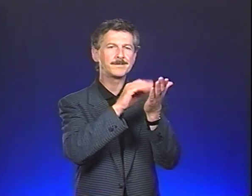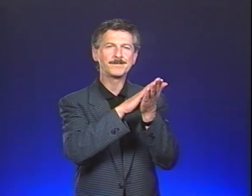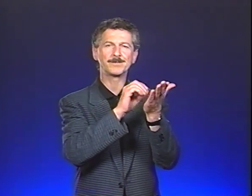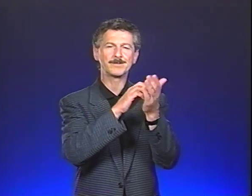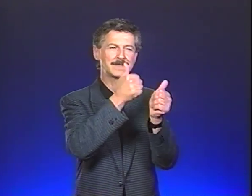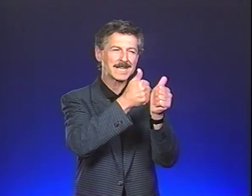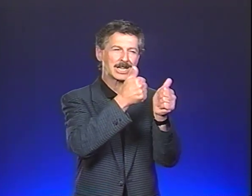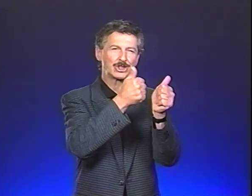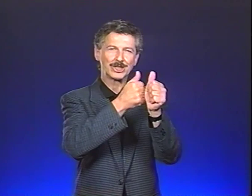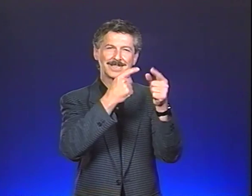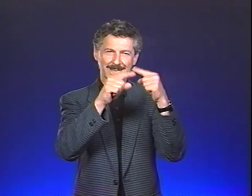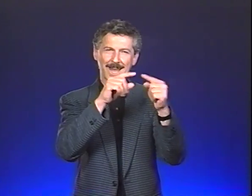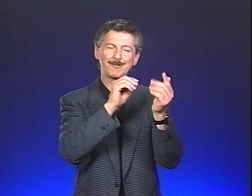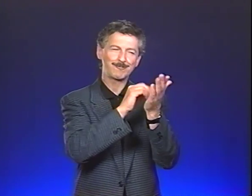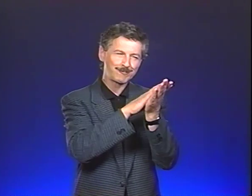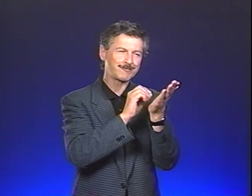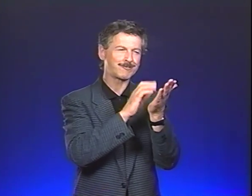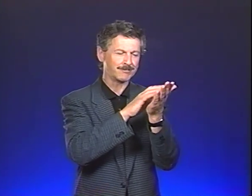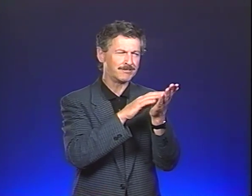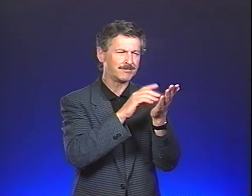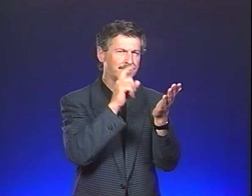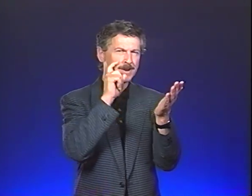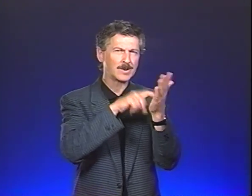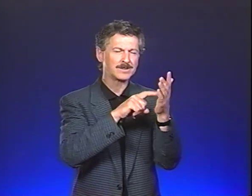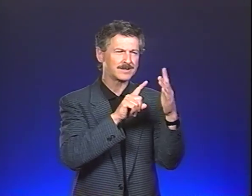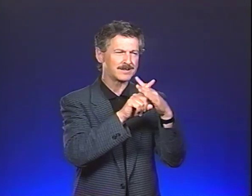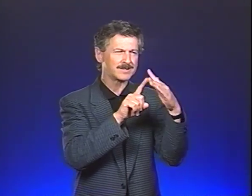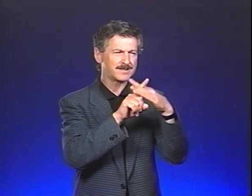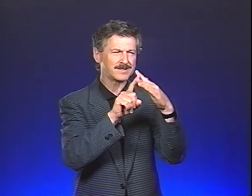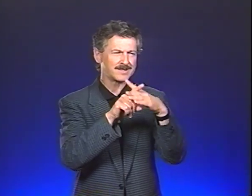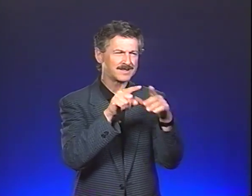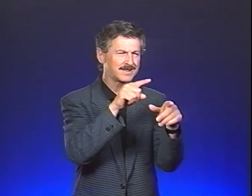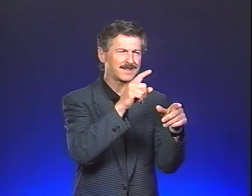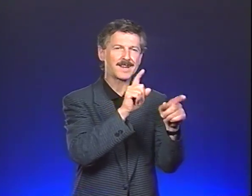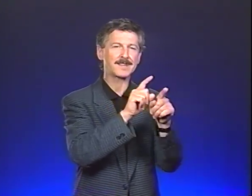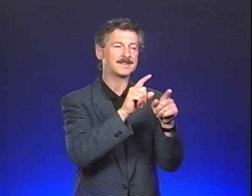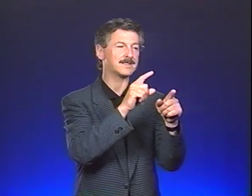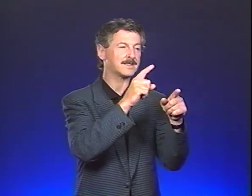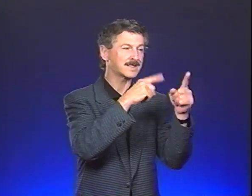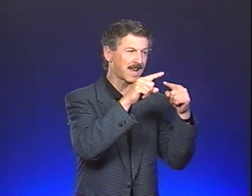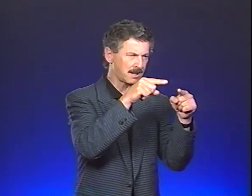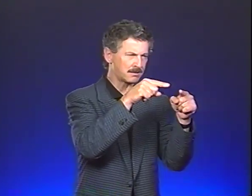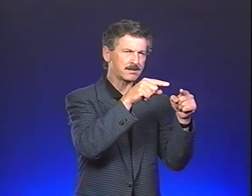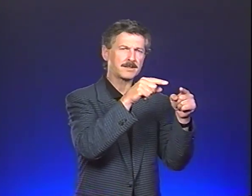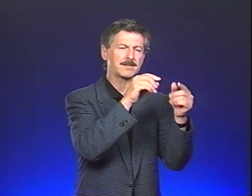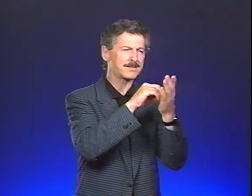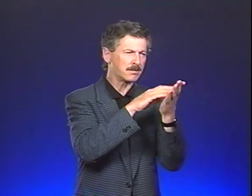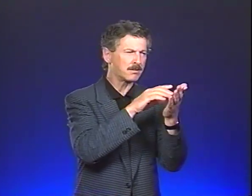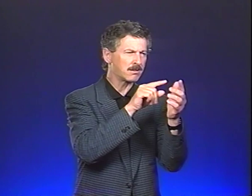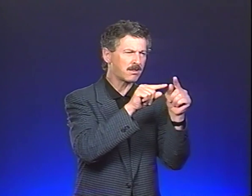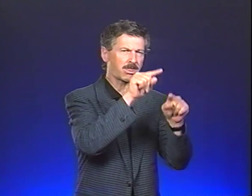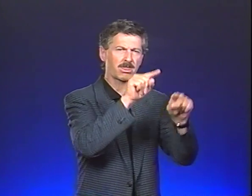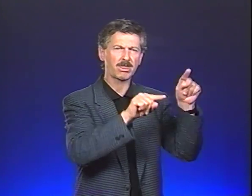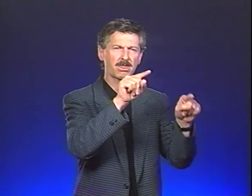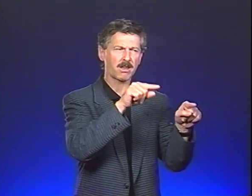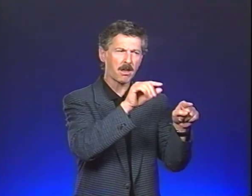Thus far, we've examined the sequence of individual signs, but some interesting things occur when signs are put